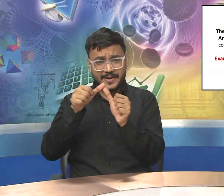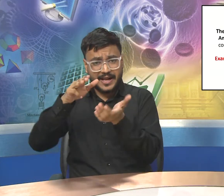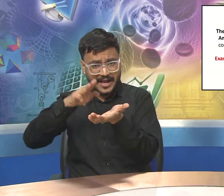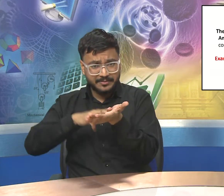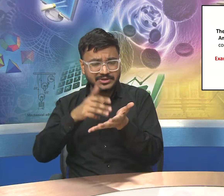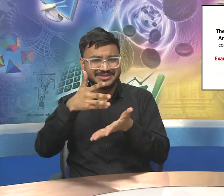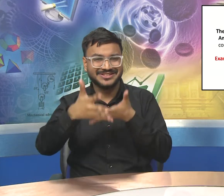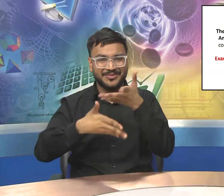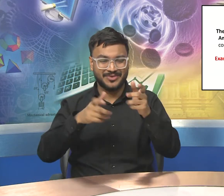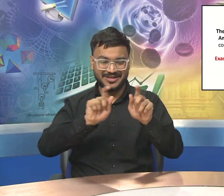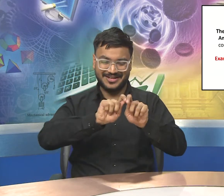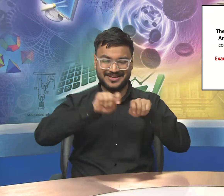same.